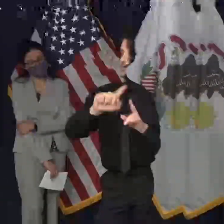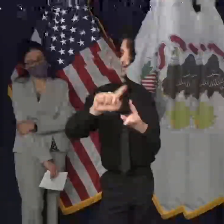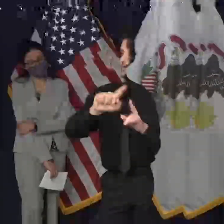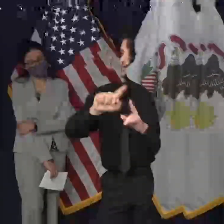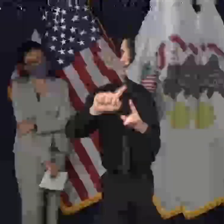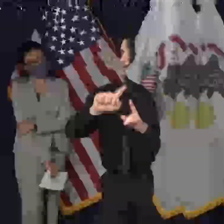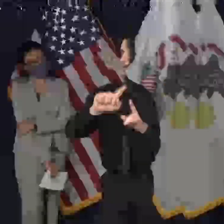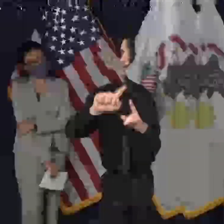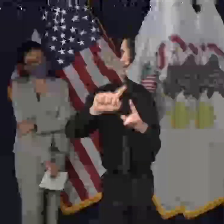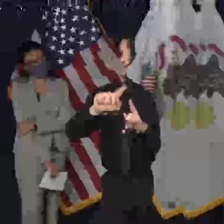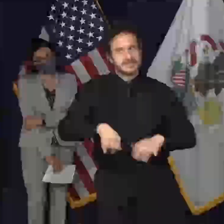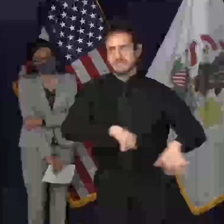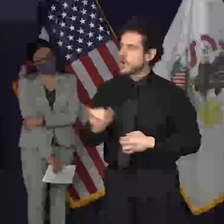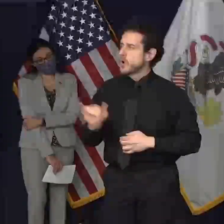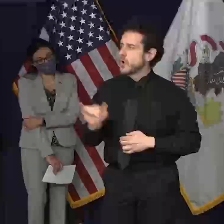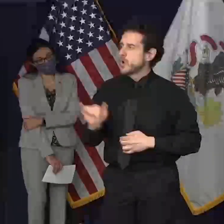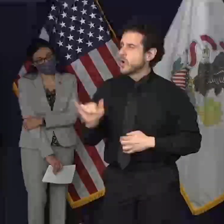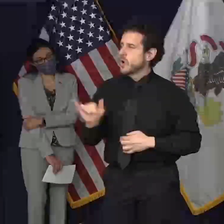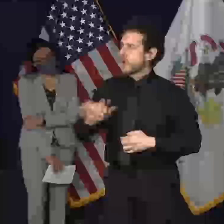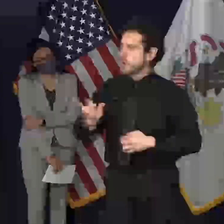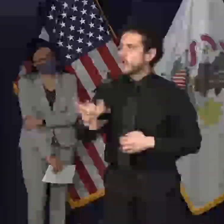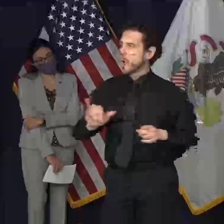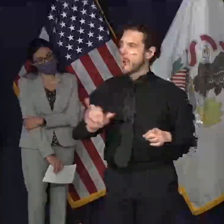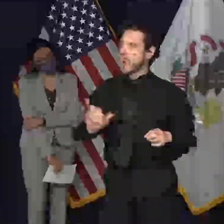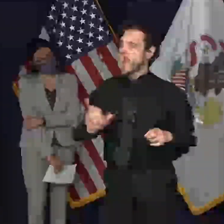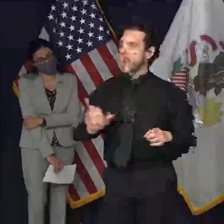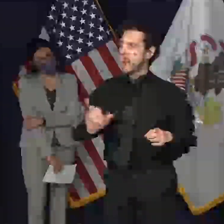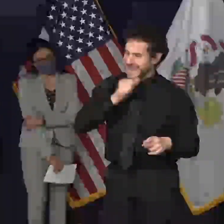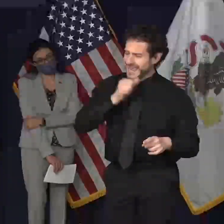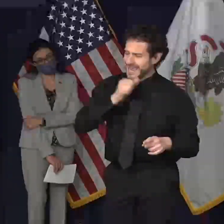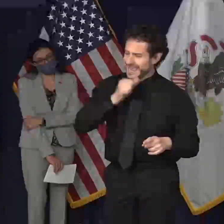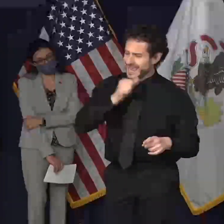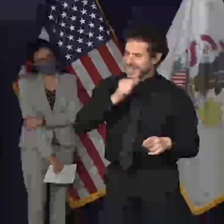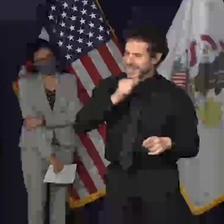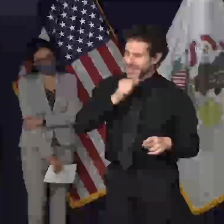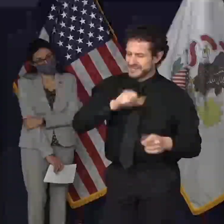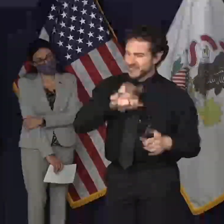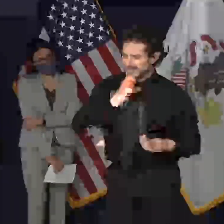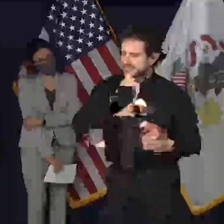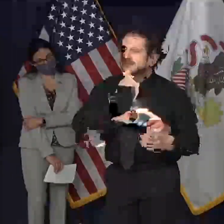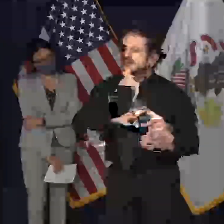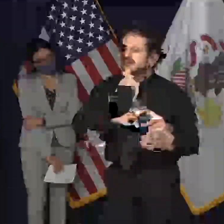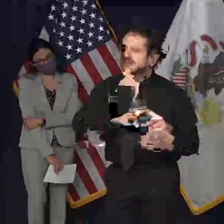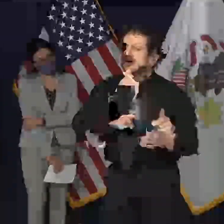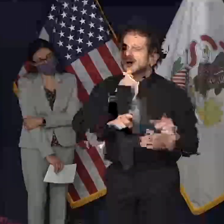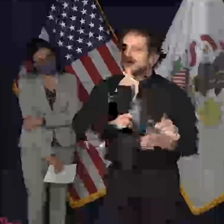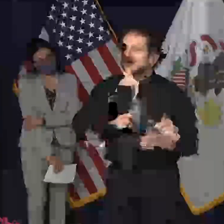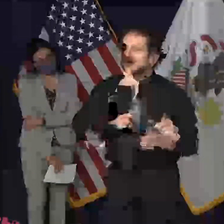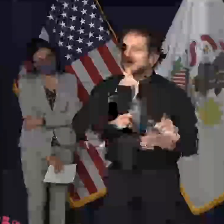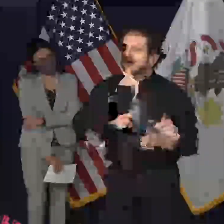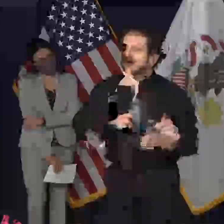I have to add age. So age isn't necessarily a comorbidity, but it is puts you in a higher risk status. So we have